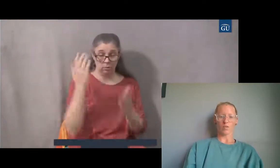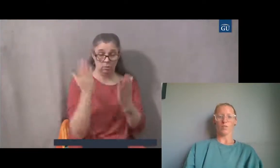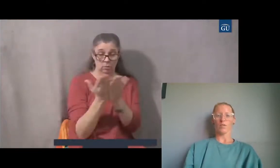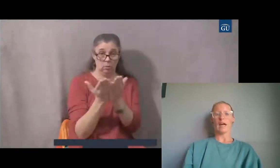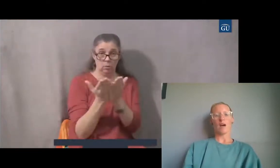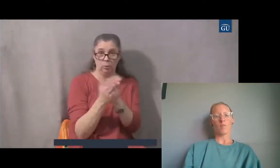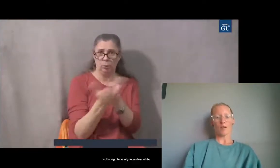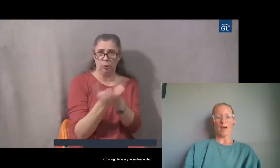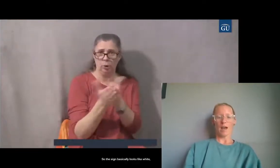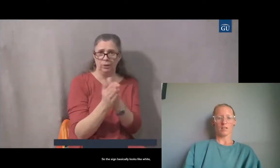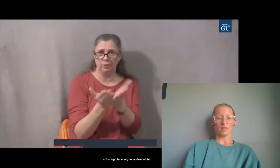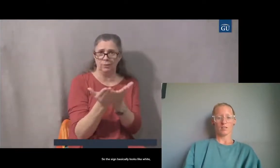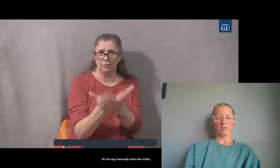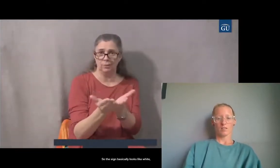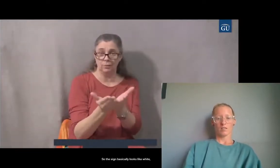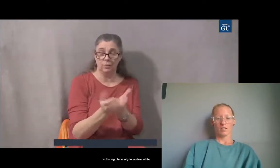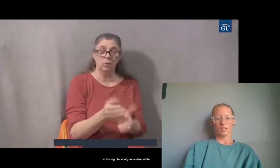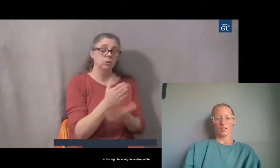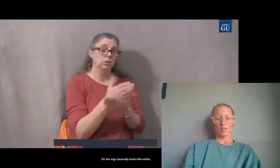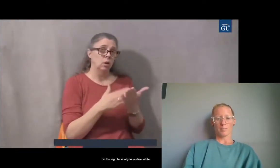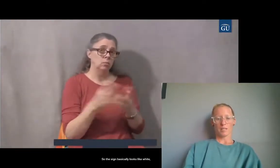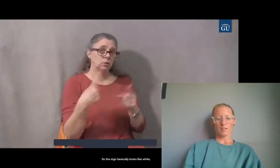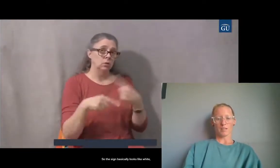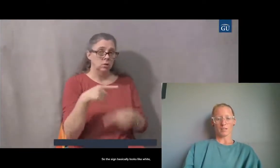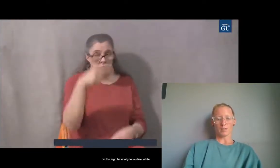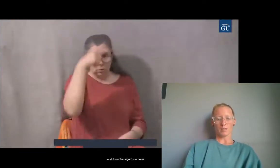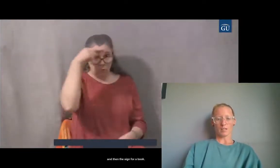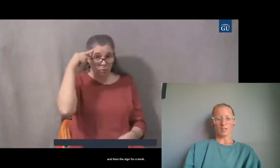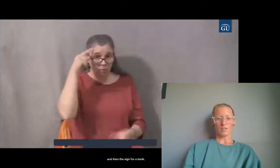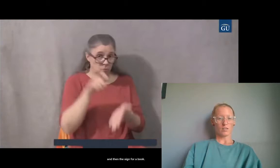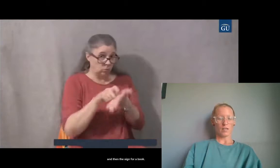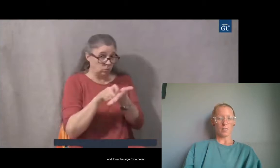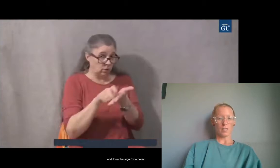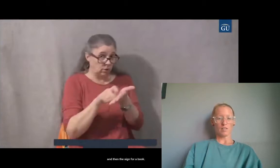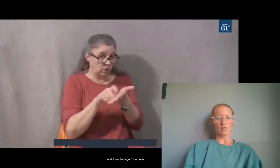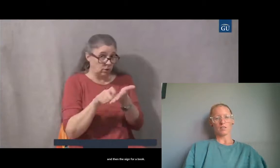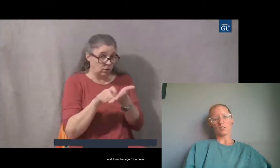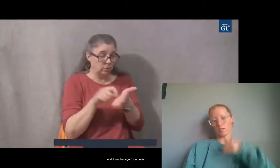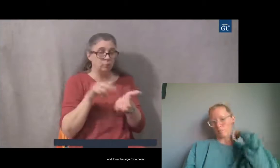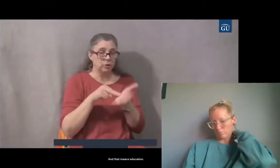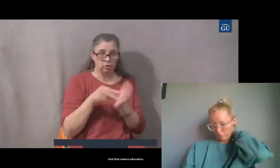is the frame of a cowboy hat, and basically looks like, so